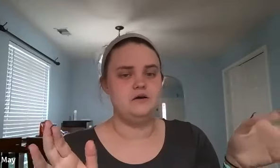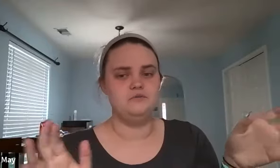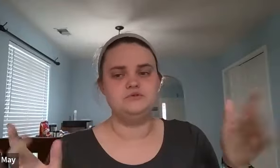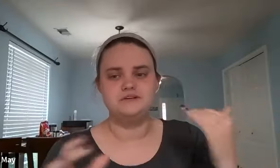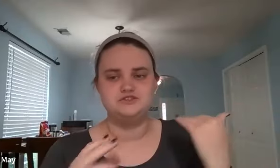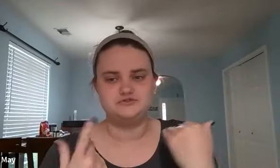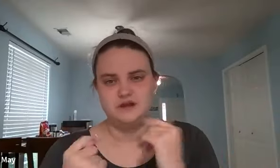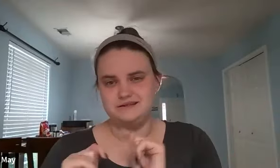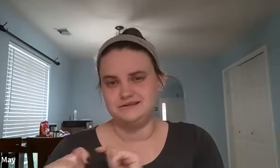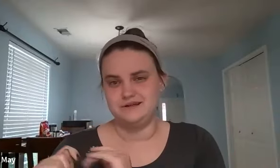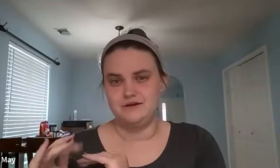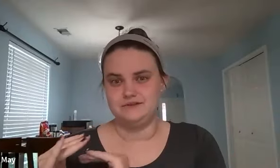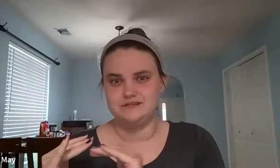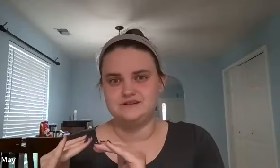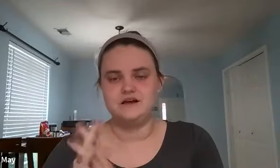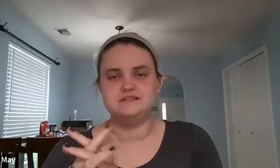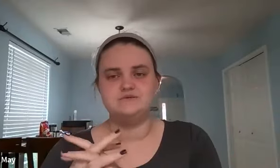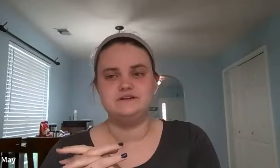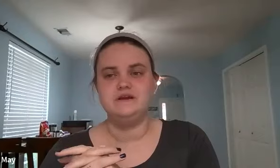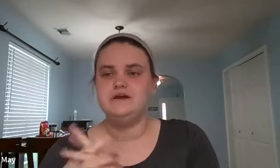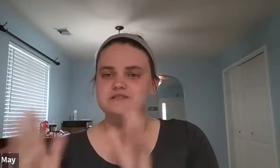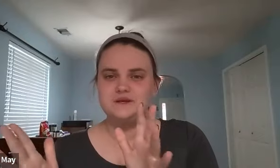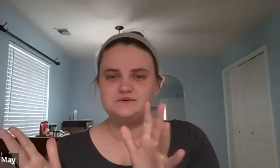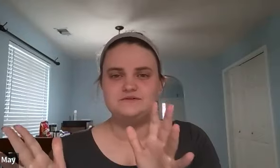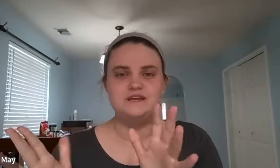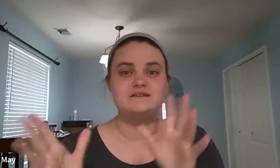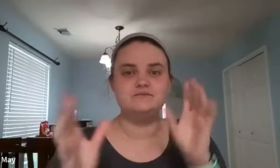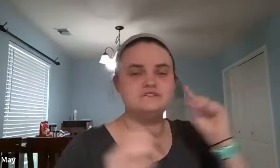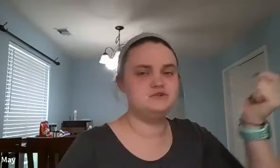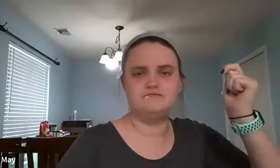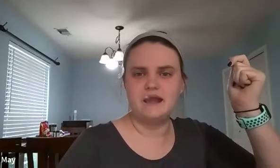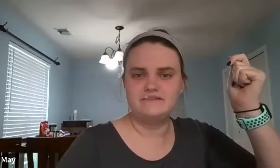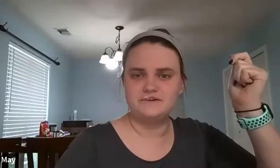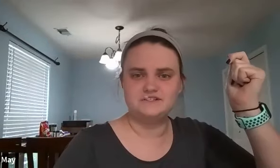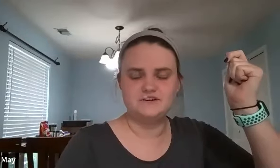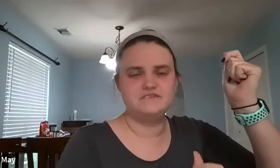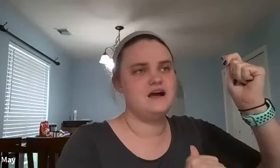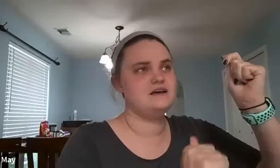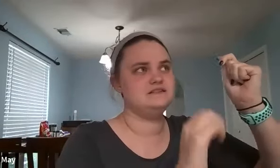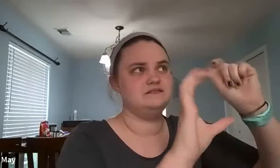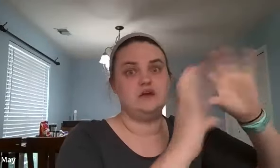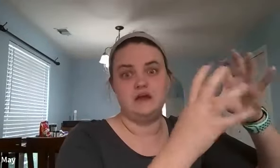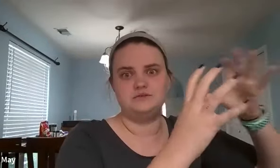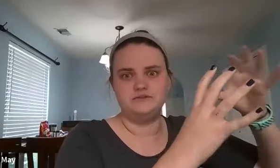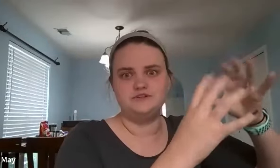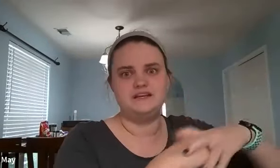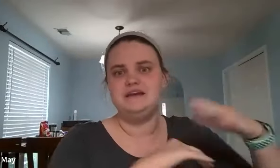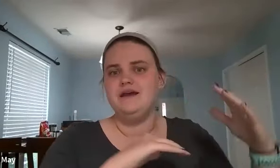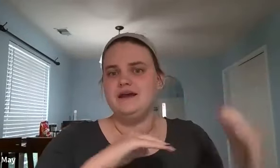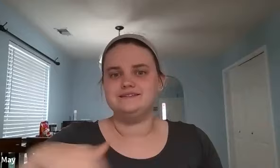We'll probably try to send it out with this class one. Sometimes we'll forget. We'll do it right at the first start of the class, the actual first meeting. And then